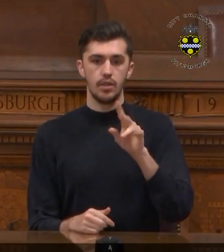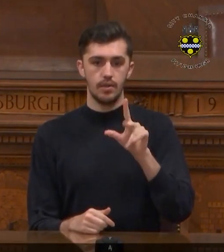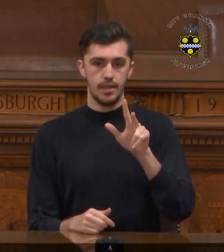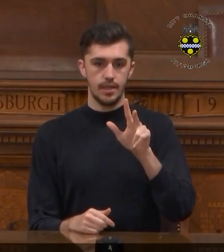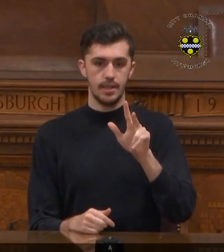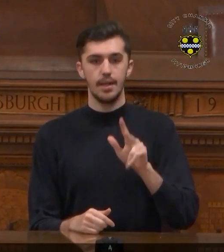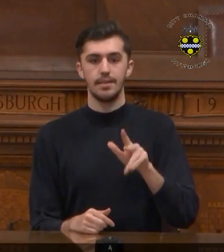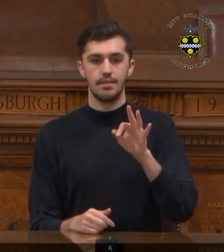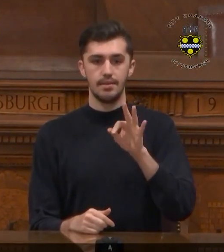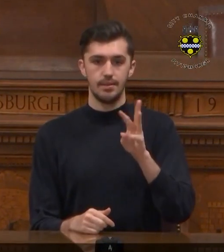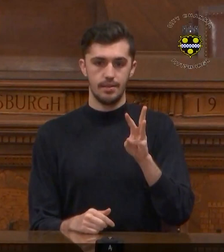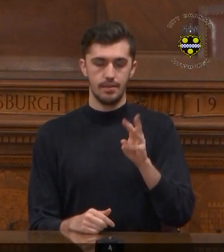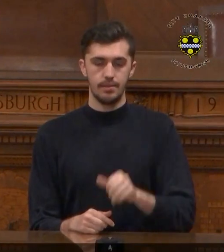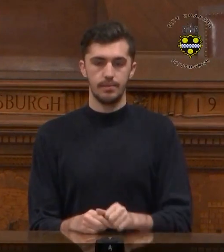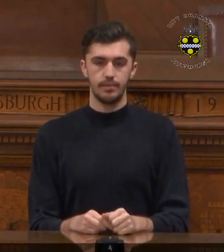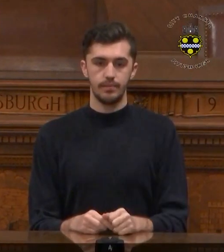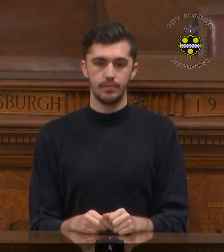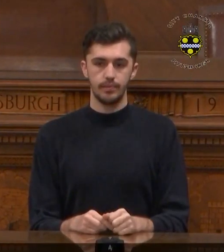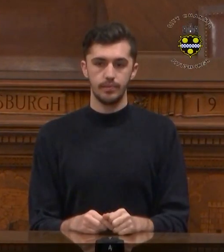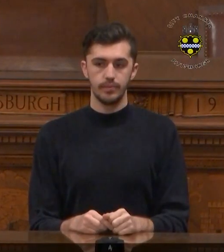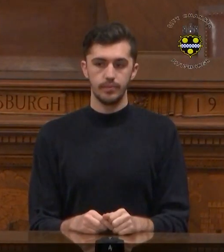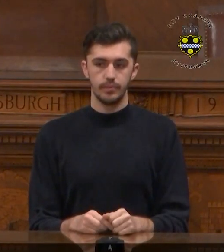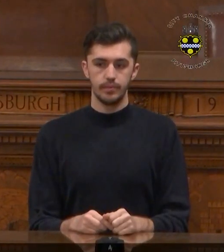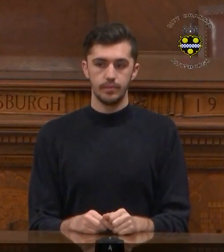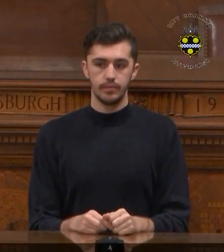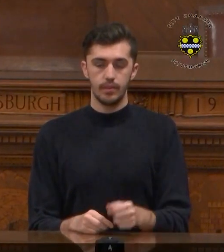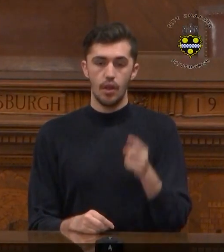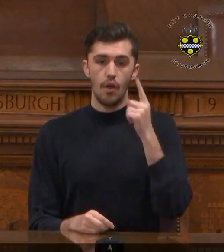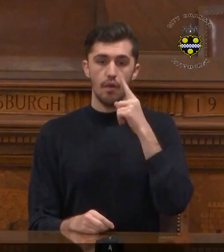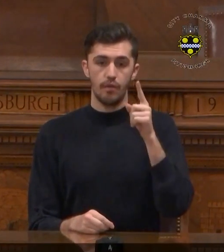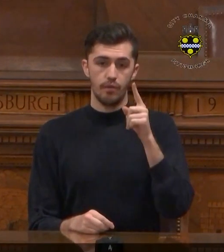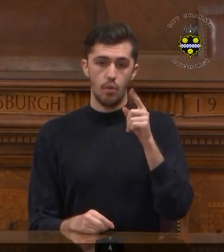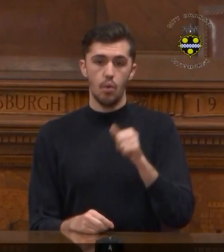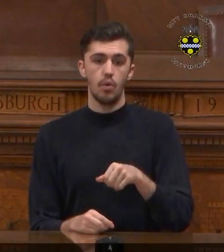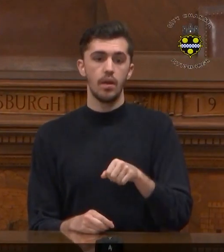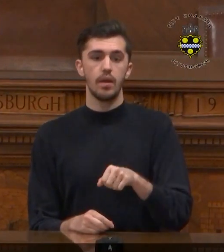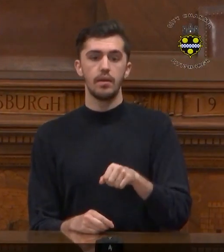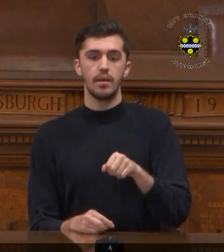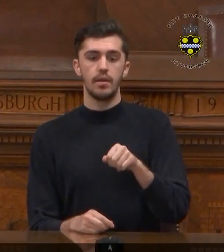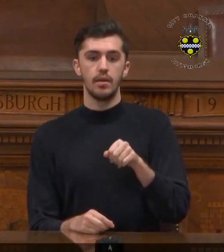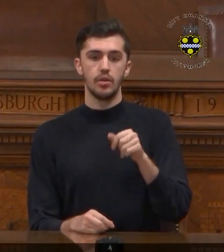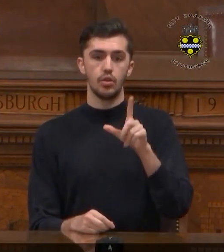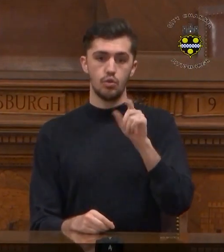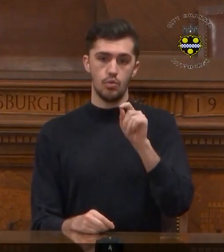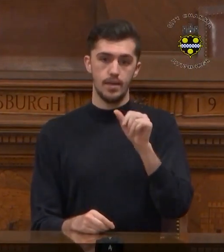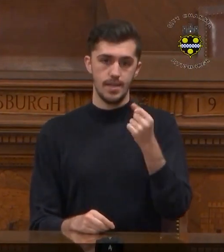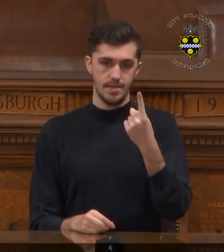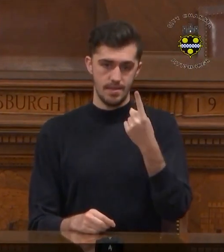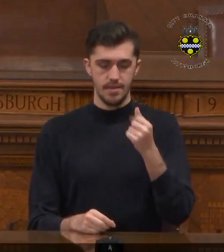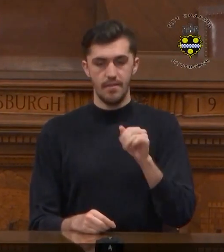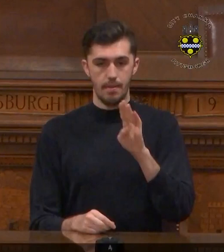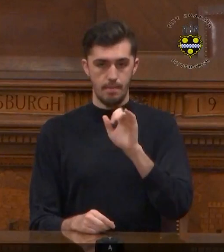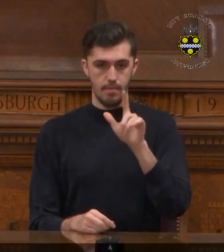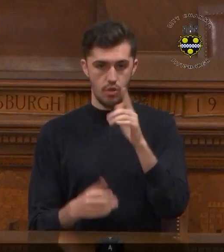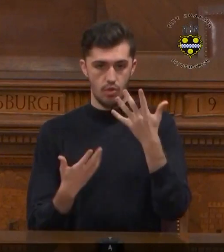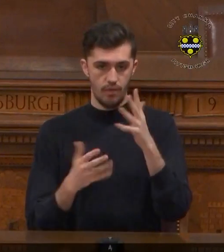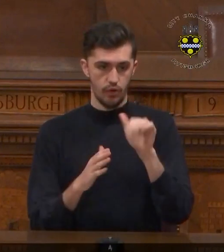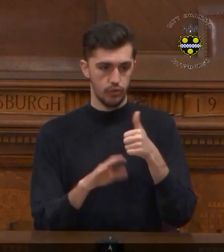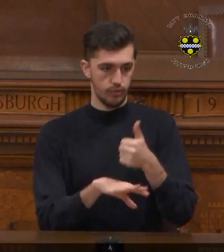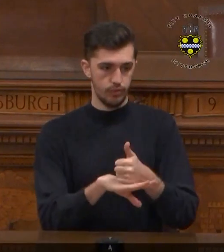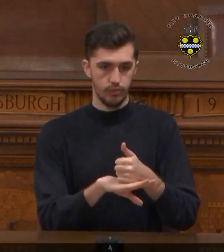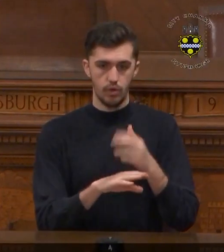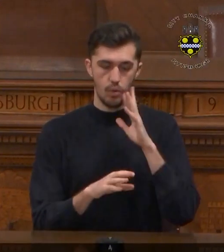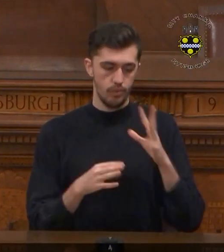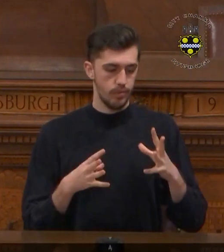resolution further amending and supplementing Resolution 855 of 2011, adopting and